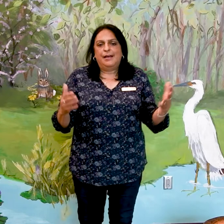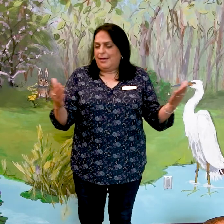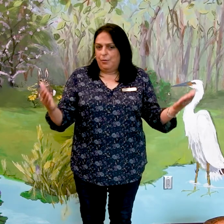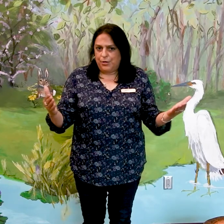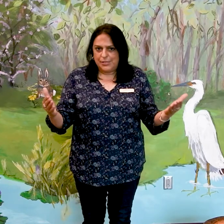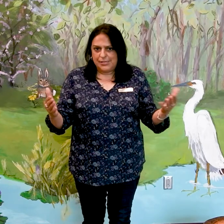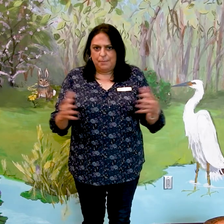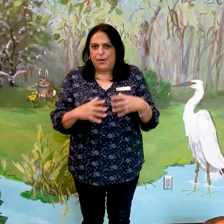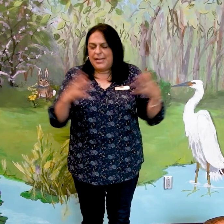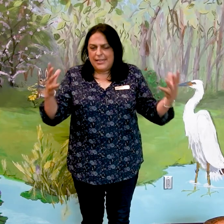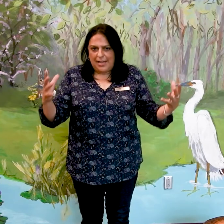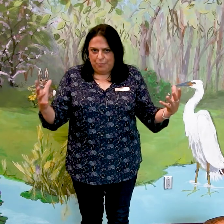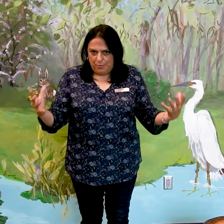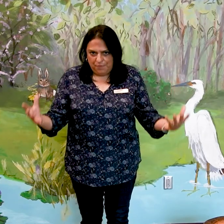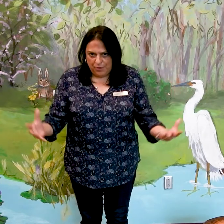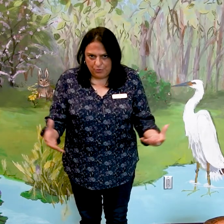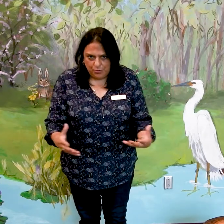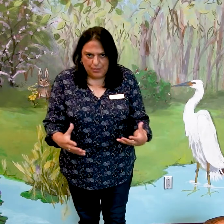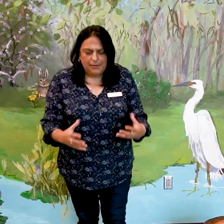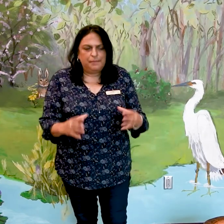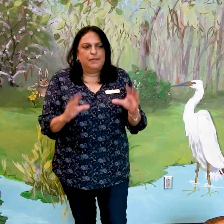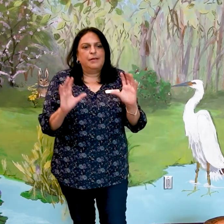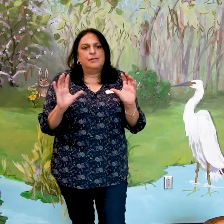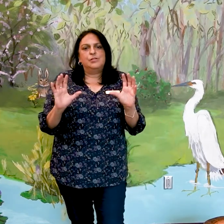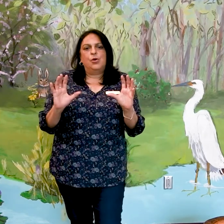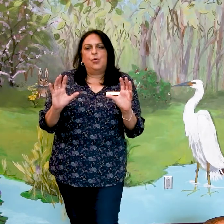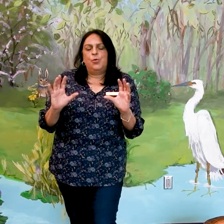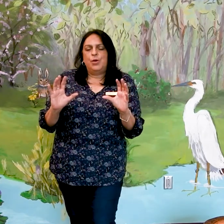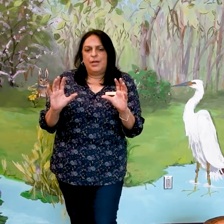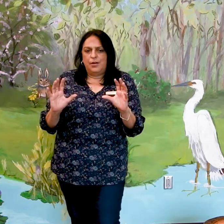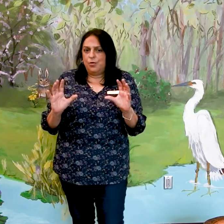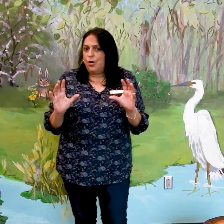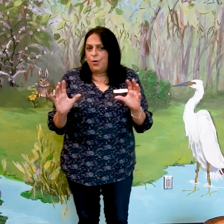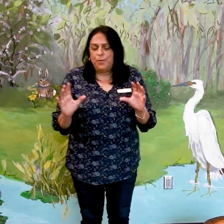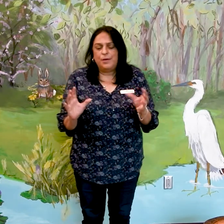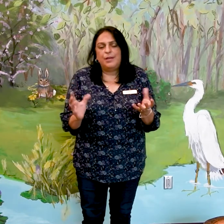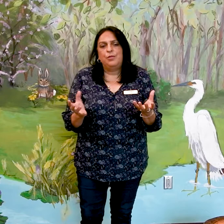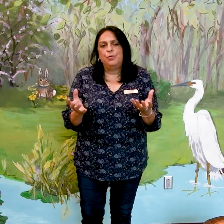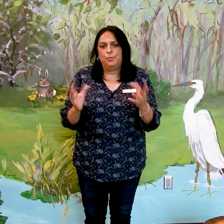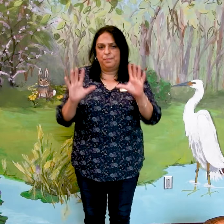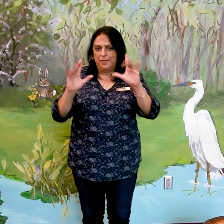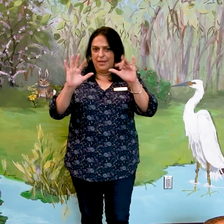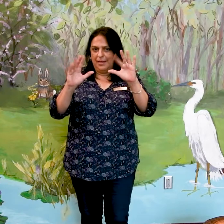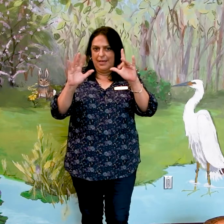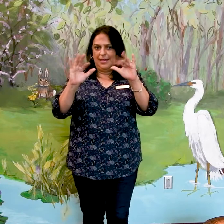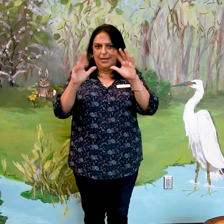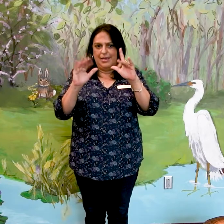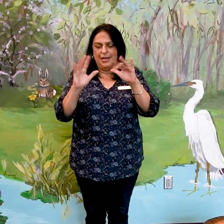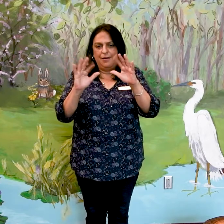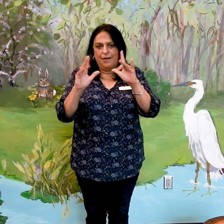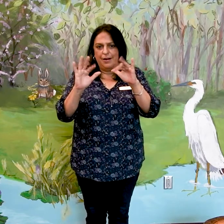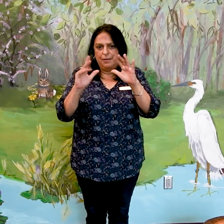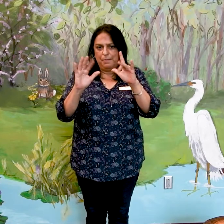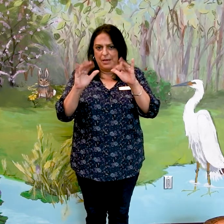it works, but anytime would be fun to do it. So here you go, you do. Here are the